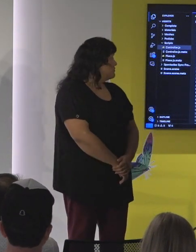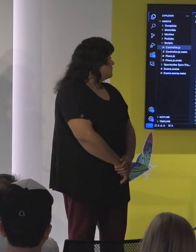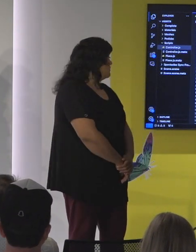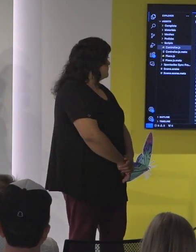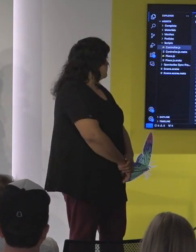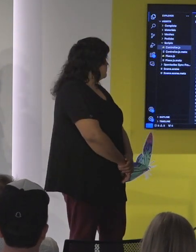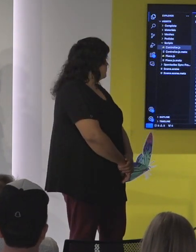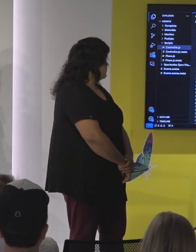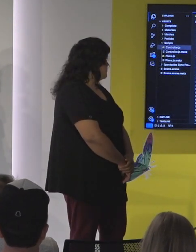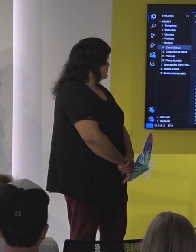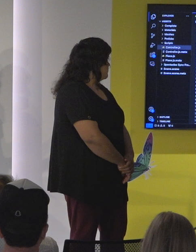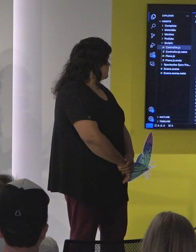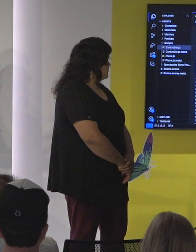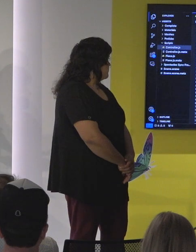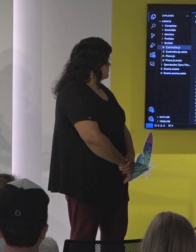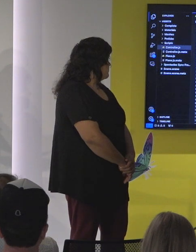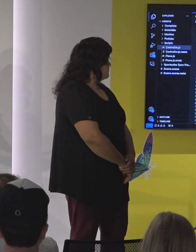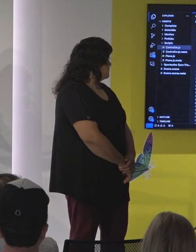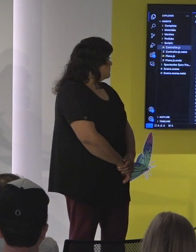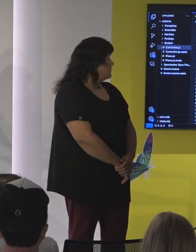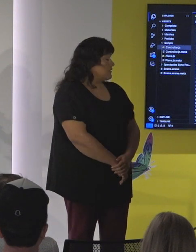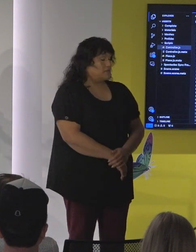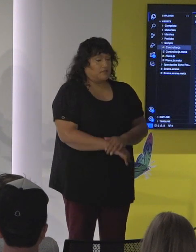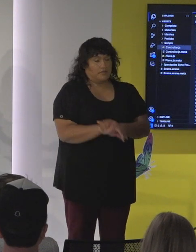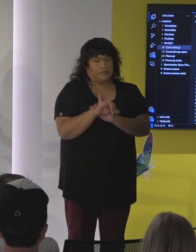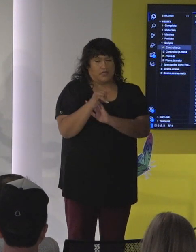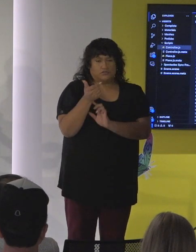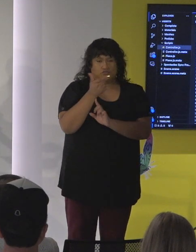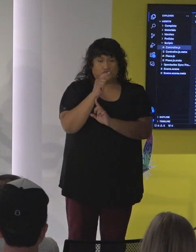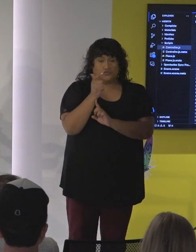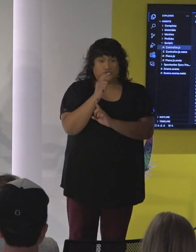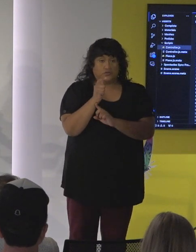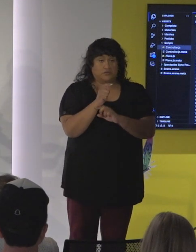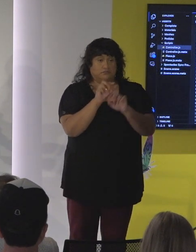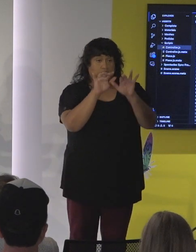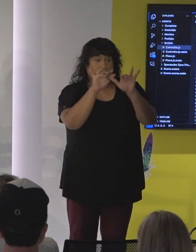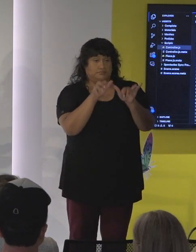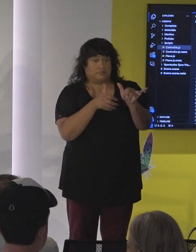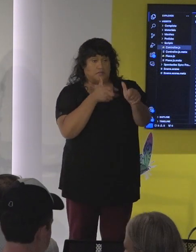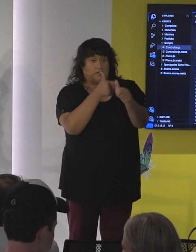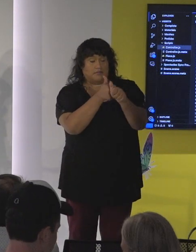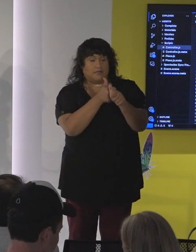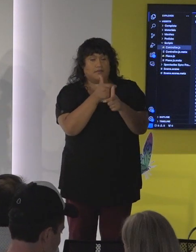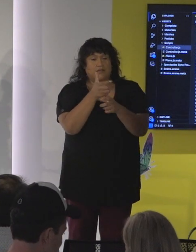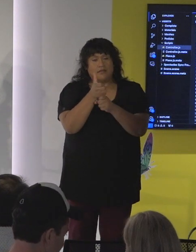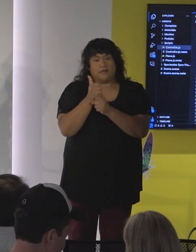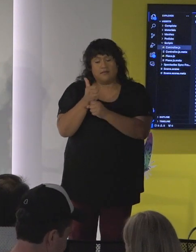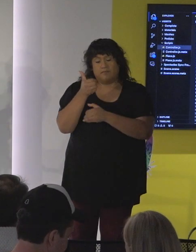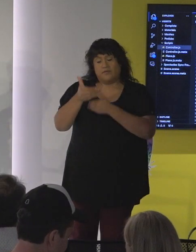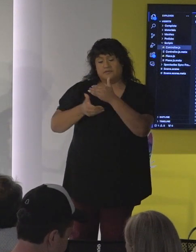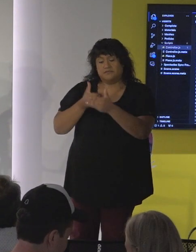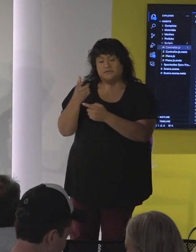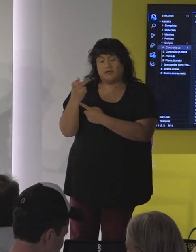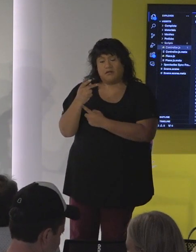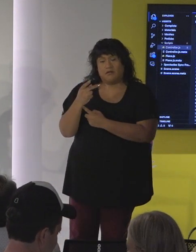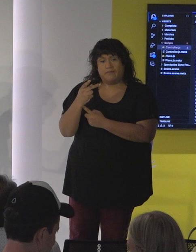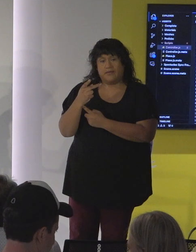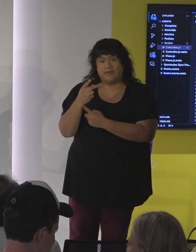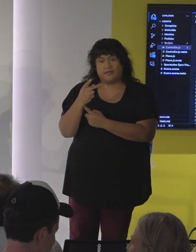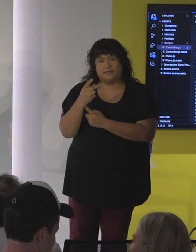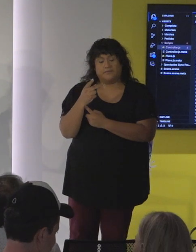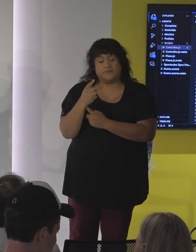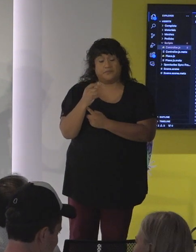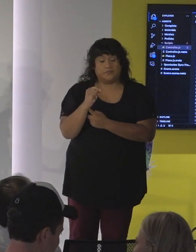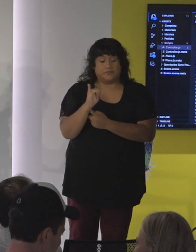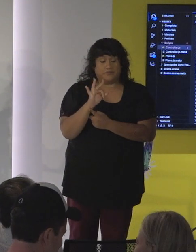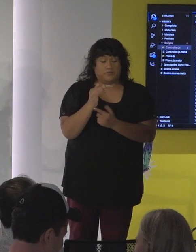when the turns property gets updated, it calls this callback set turn. So if the